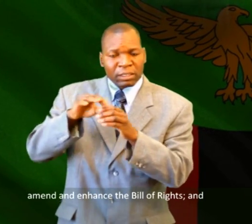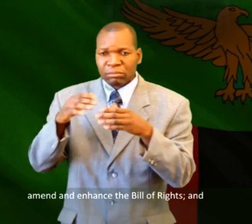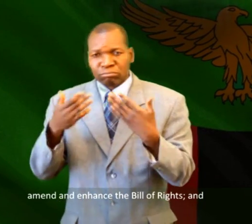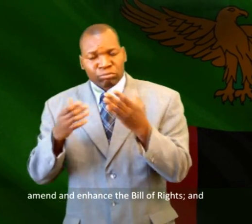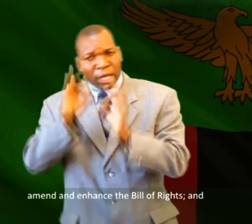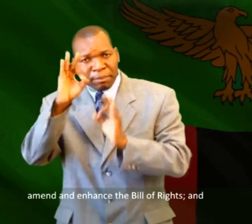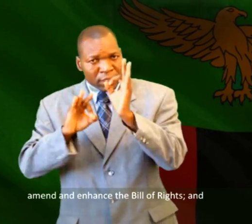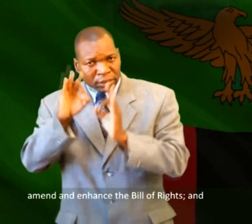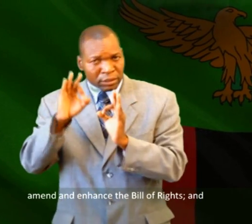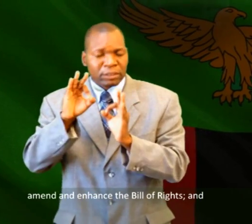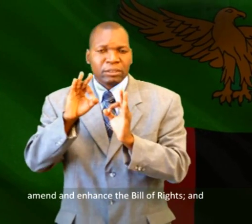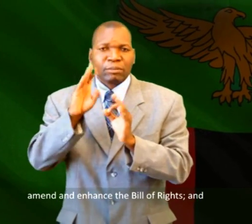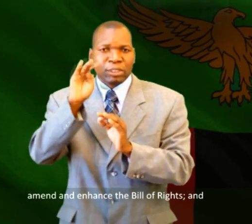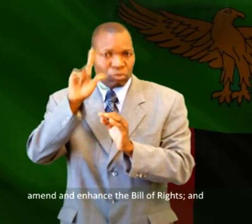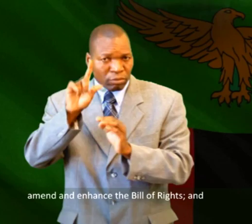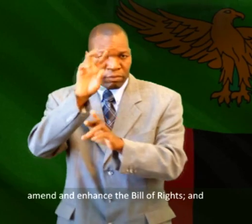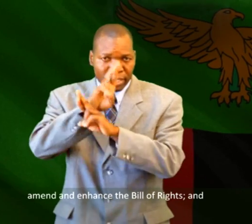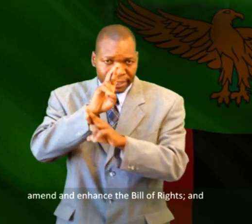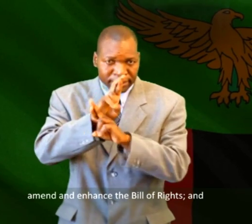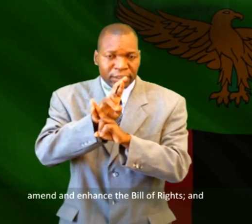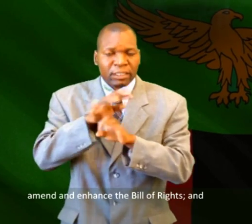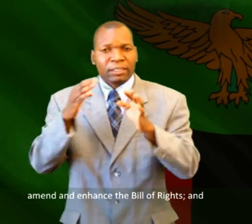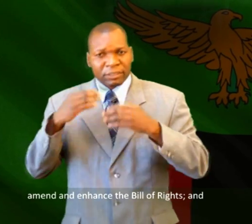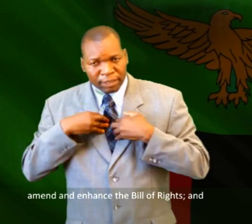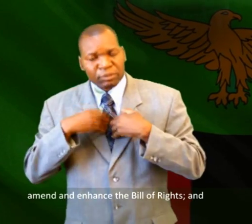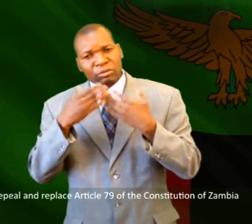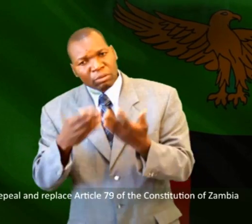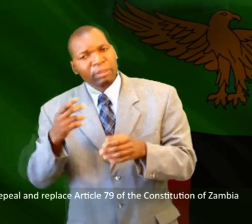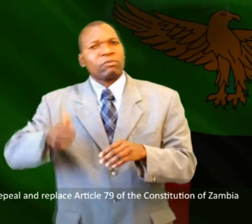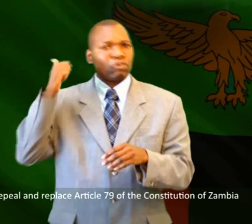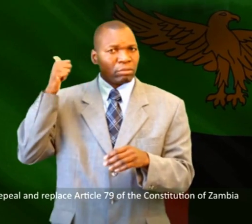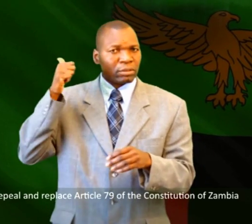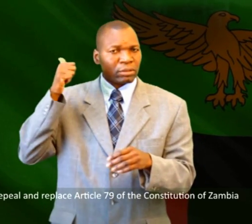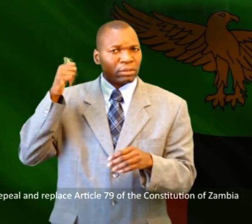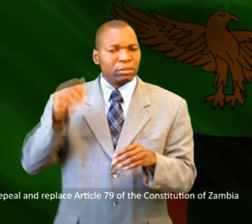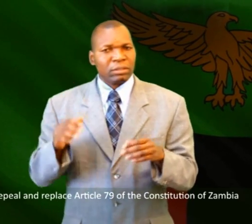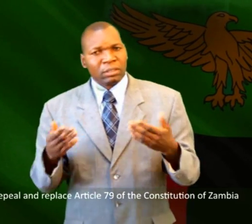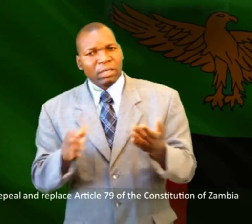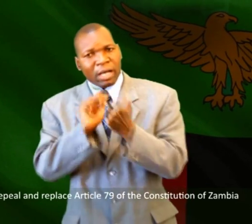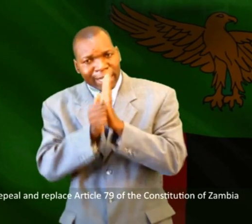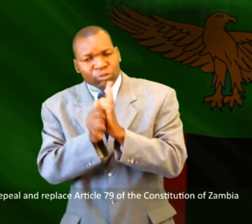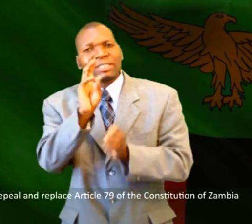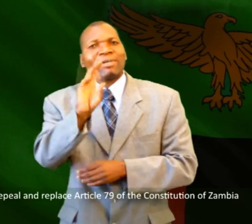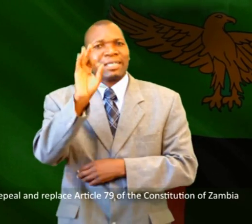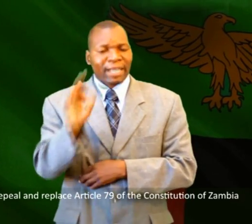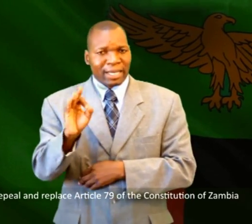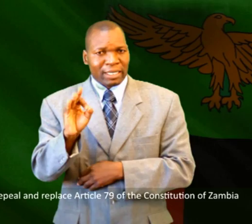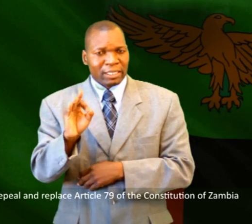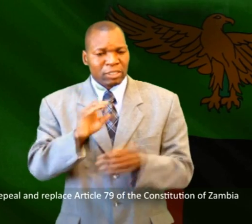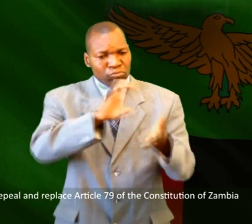and enhance the Bill of Rights and repeal and replace Article 79 of the Constitution